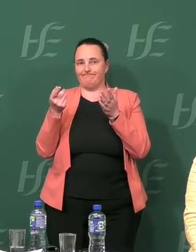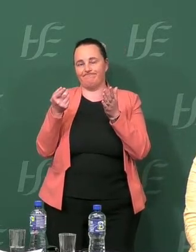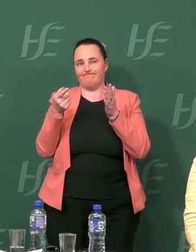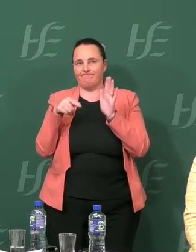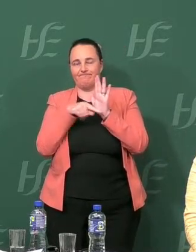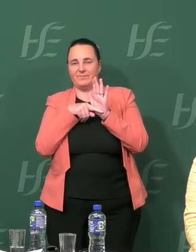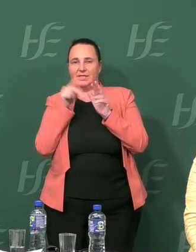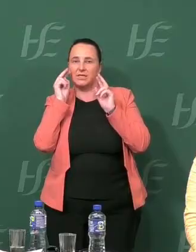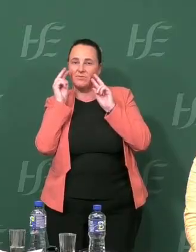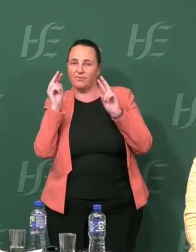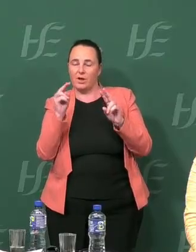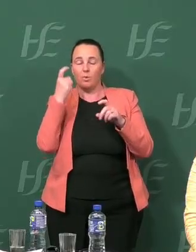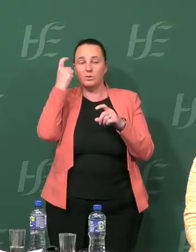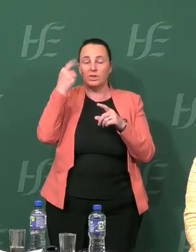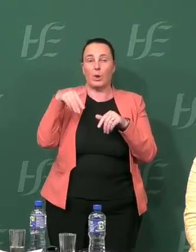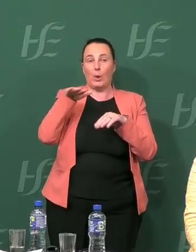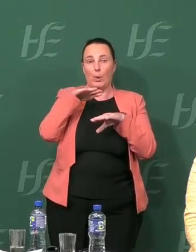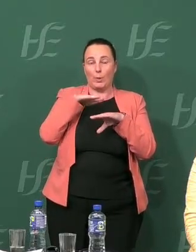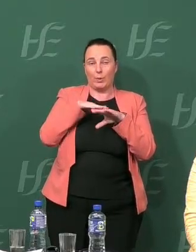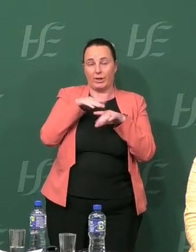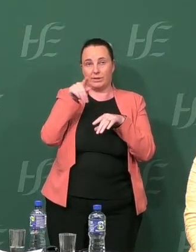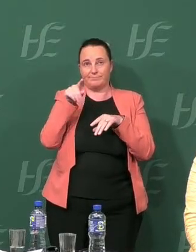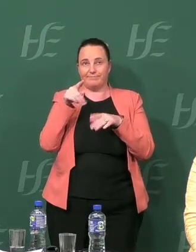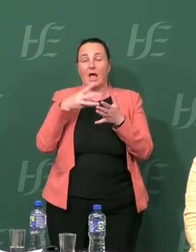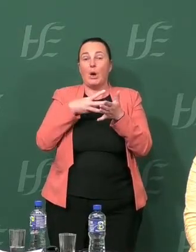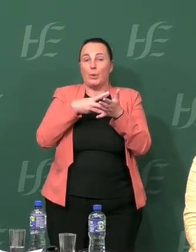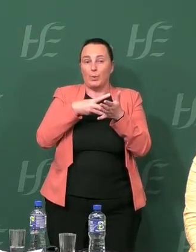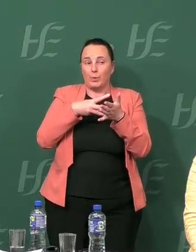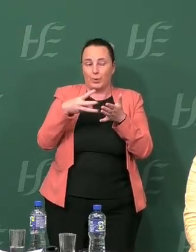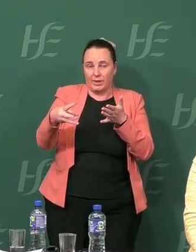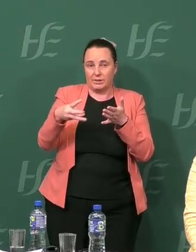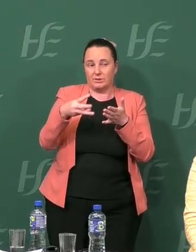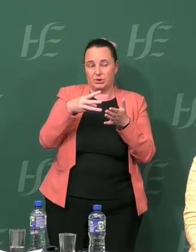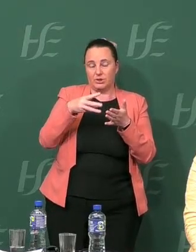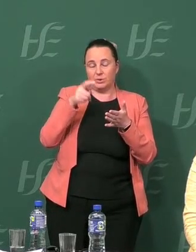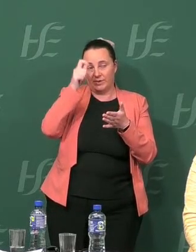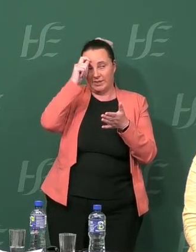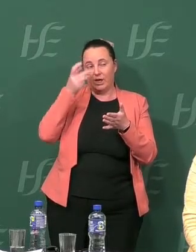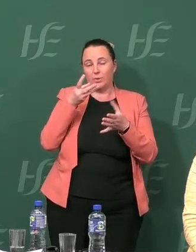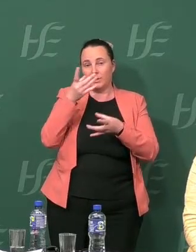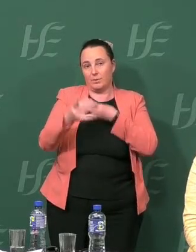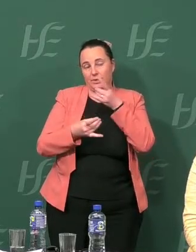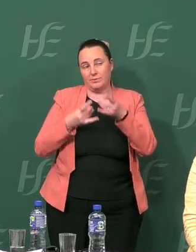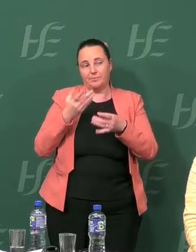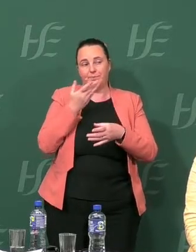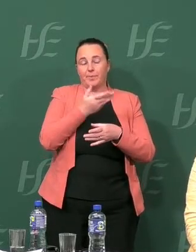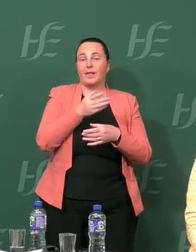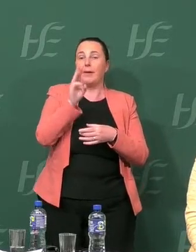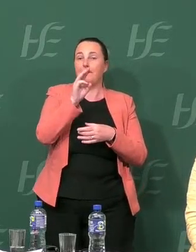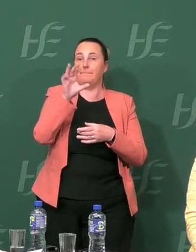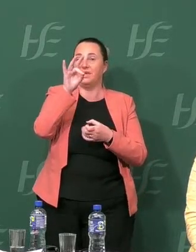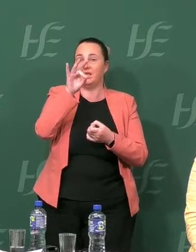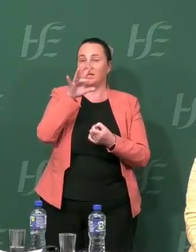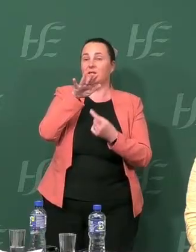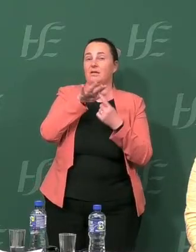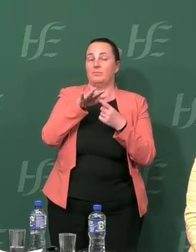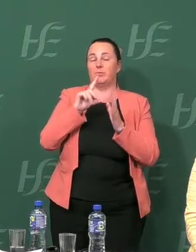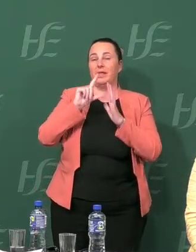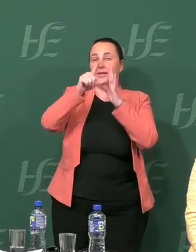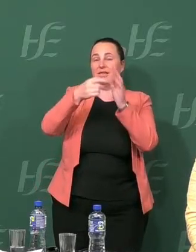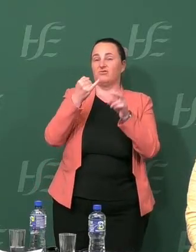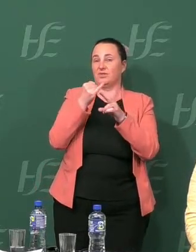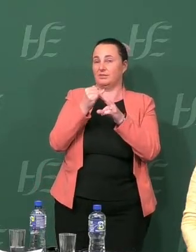at roughly the same time, and when are they likely to be? The peaks come later into